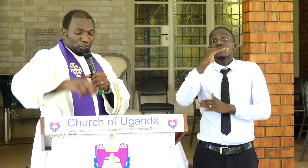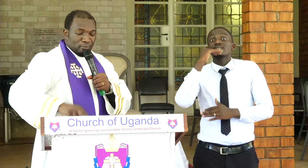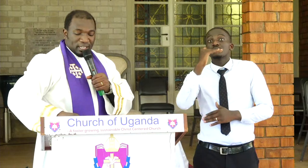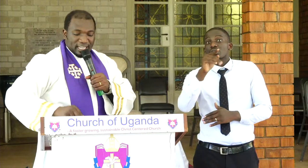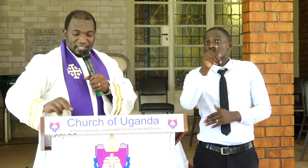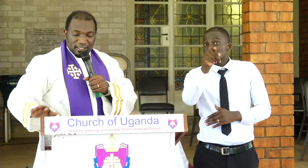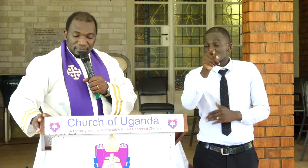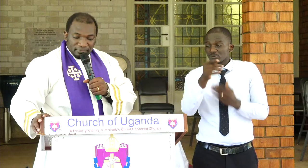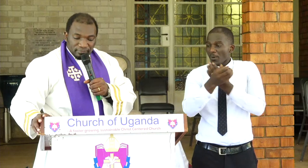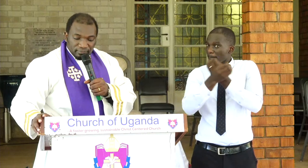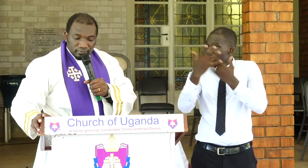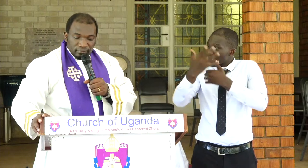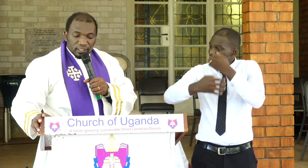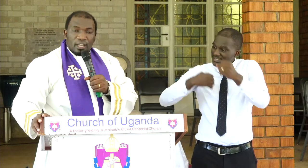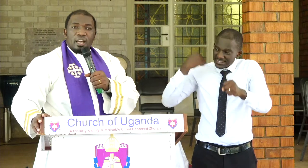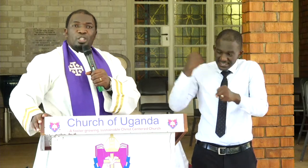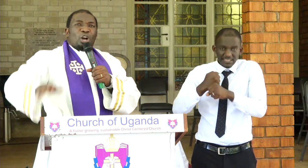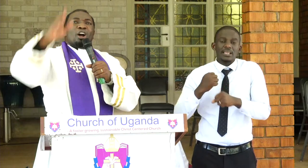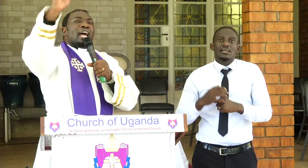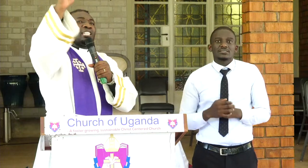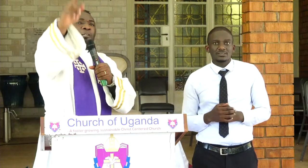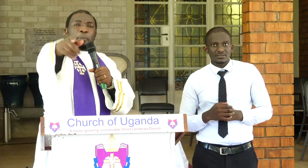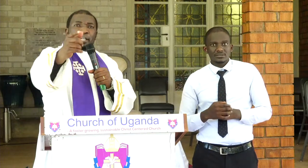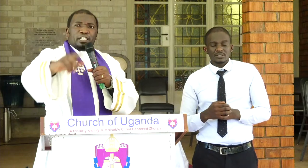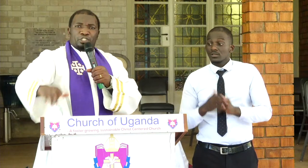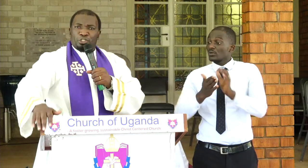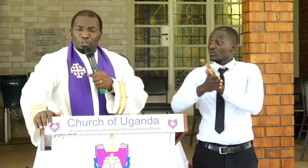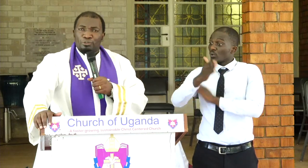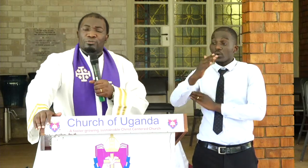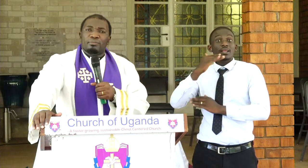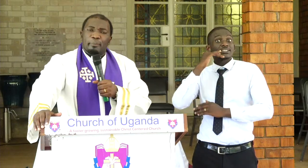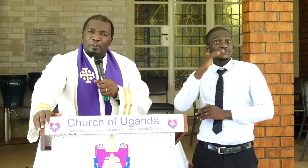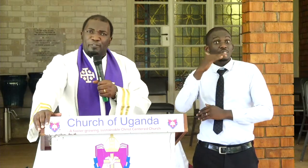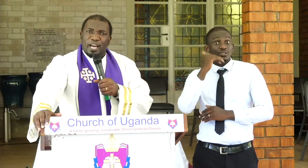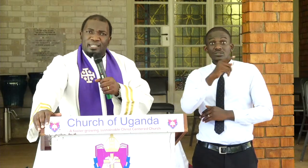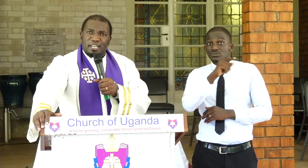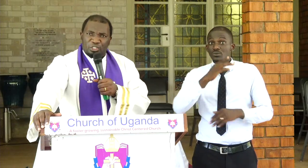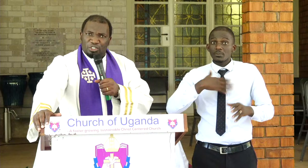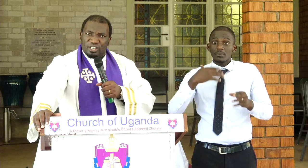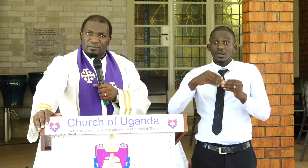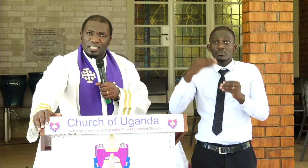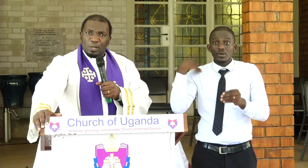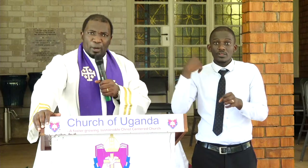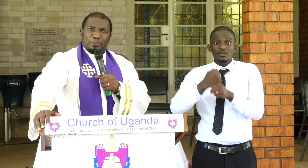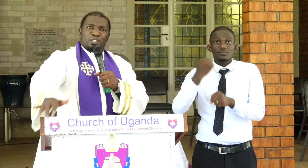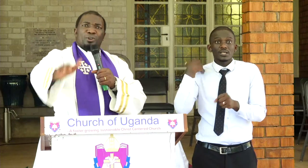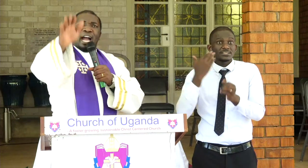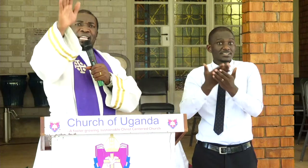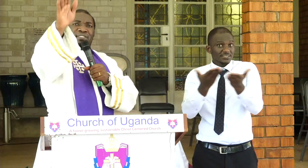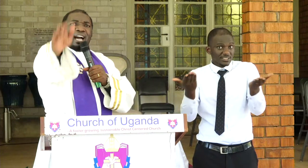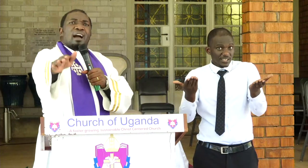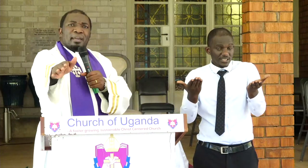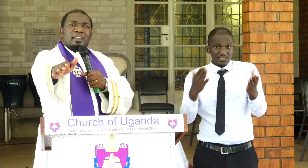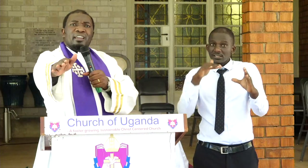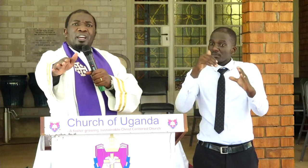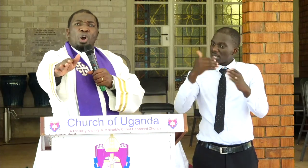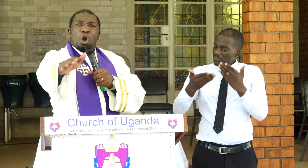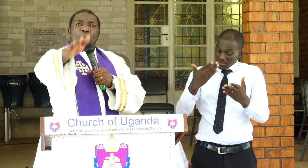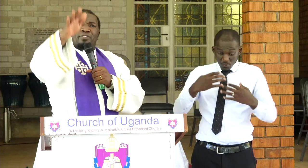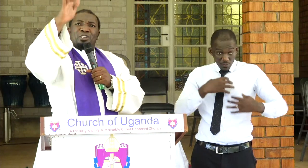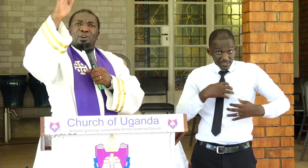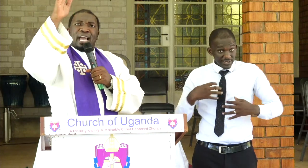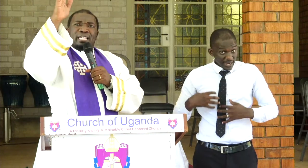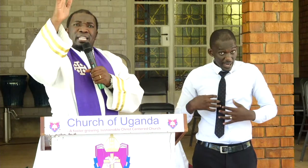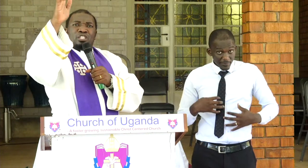you for so many years. God has spoken to you, my brother and my sister. Whether you are in the army